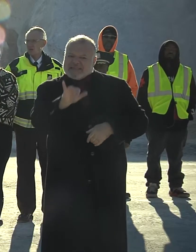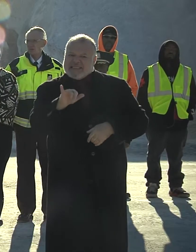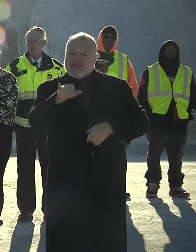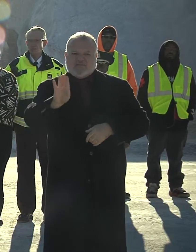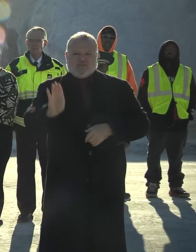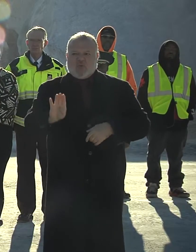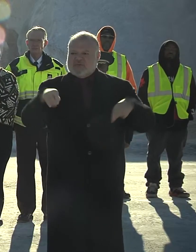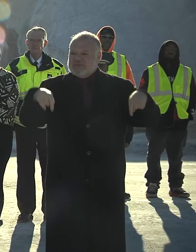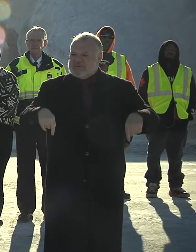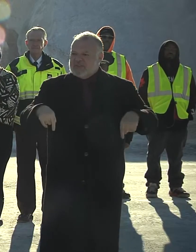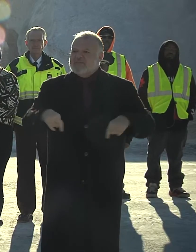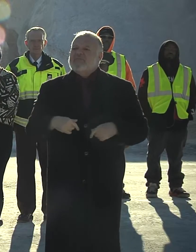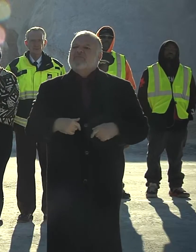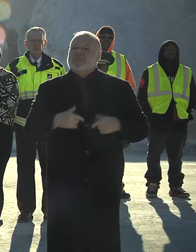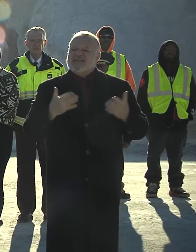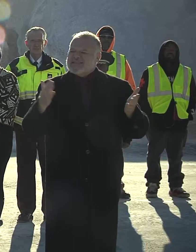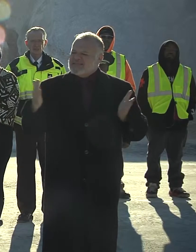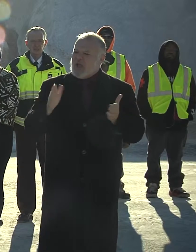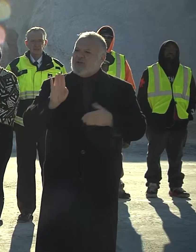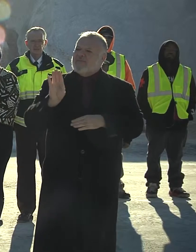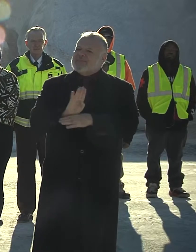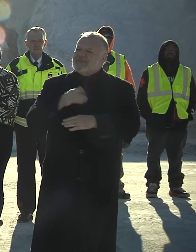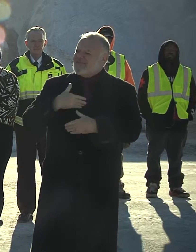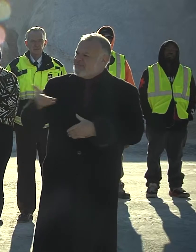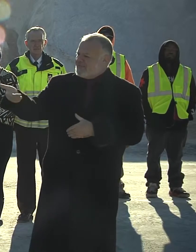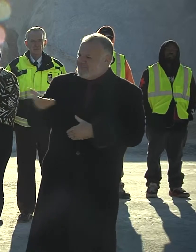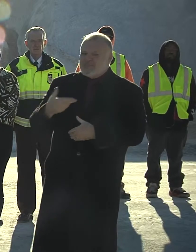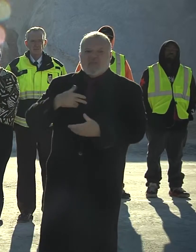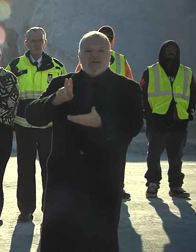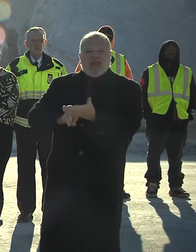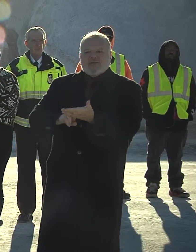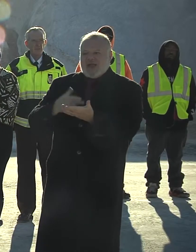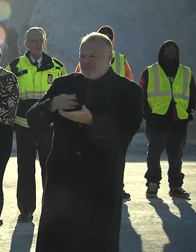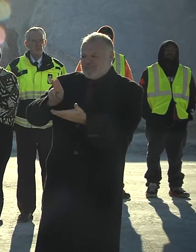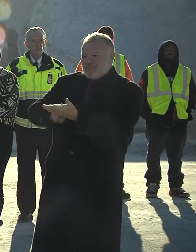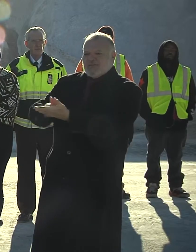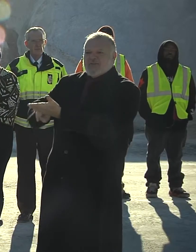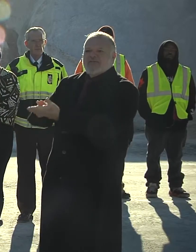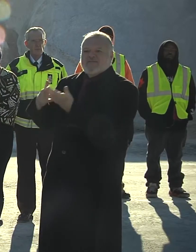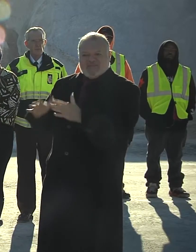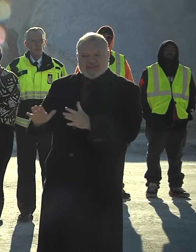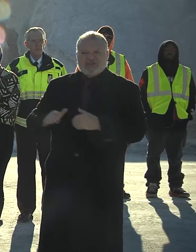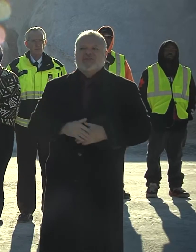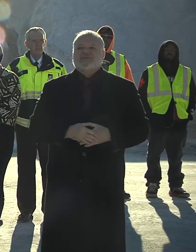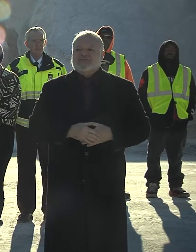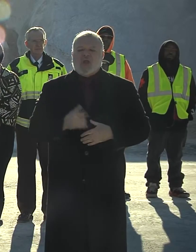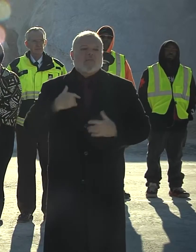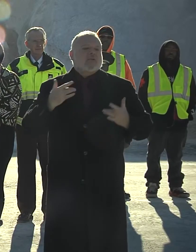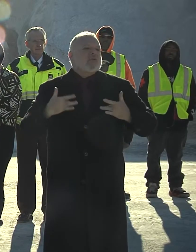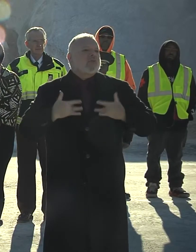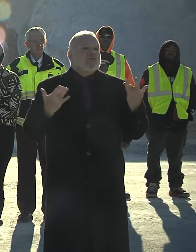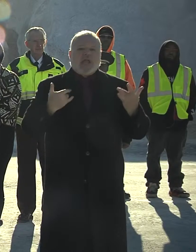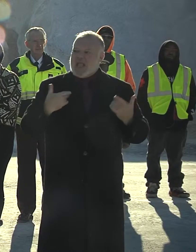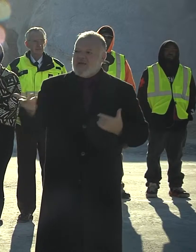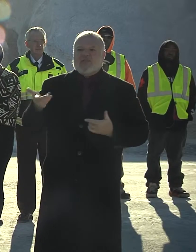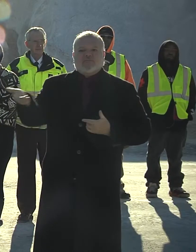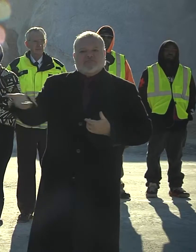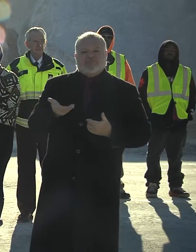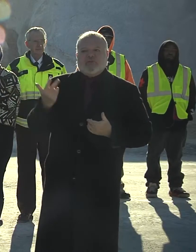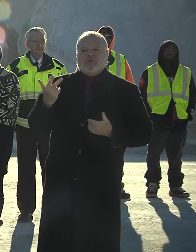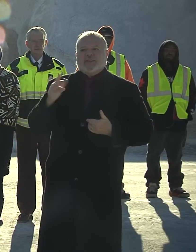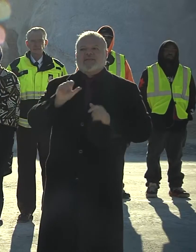grateful to be here with some of the vendors who are going to be partnering with us on that, who also represent a